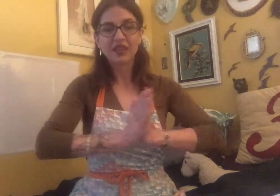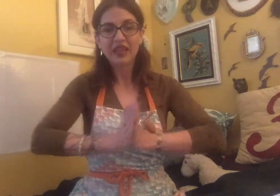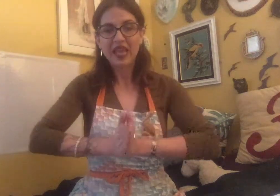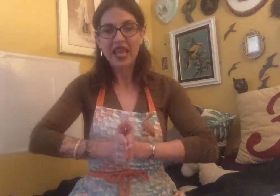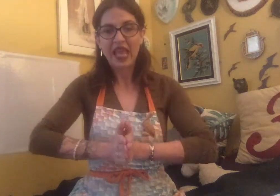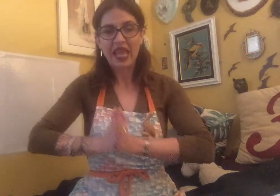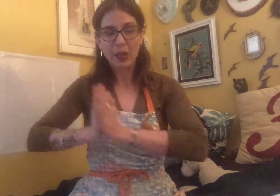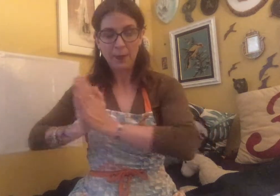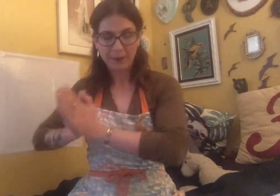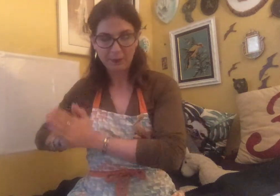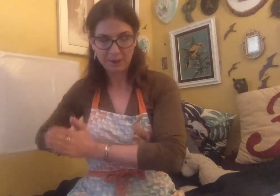A.